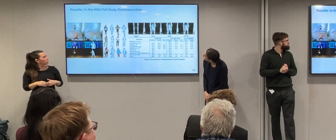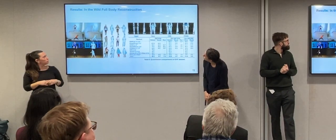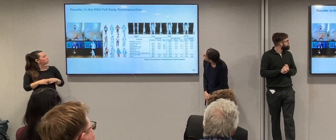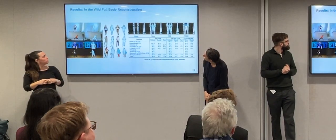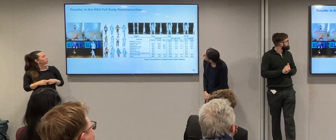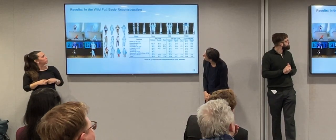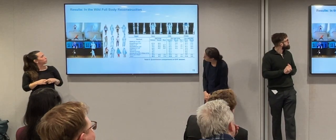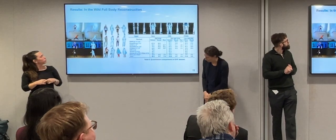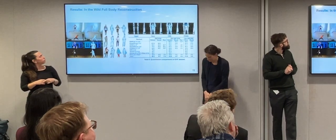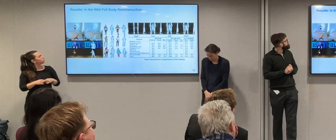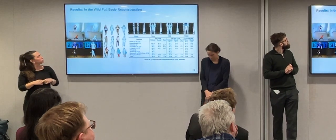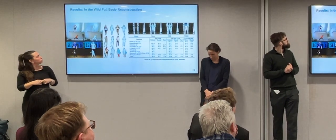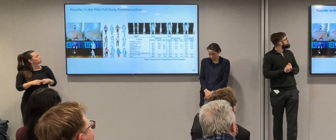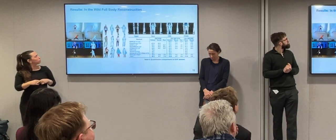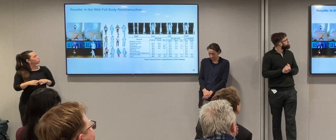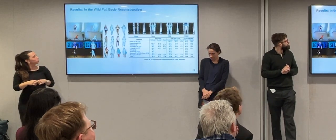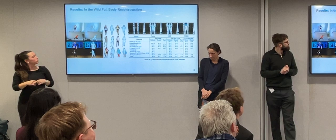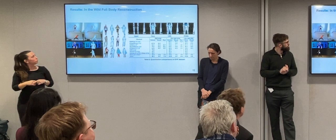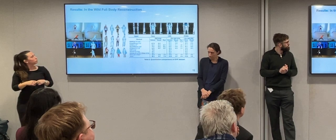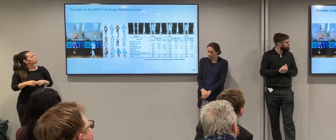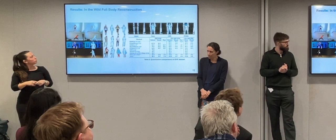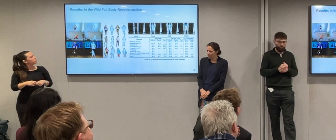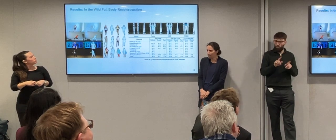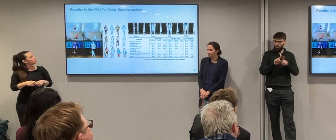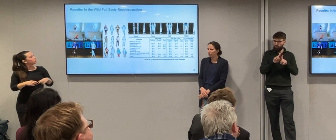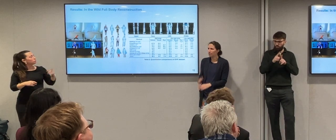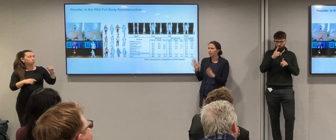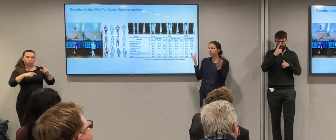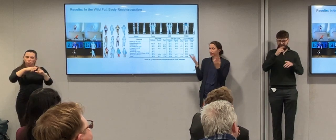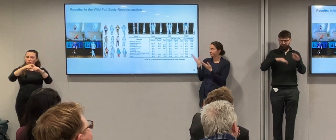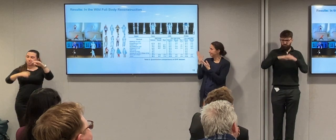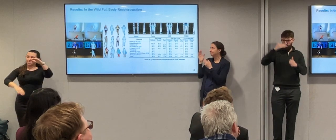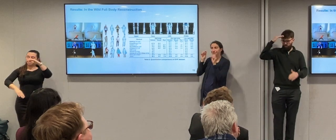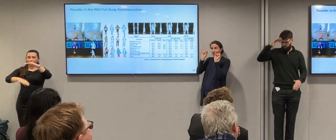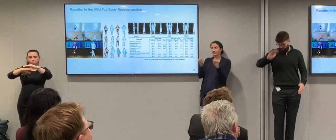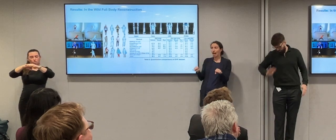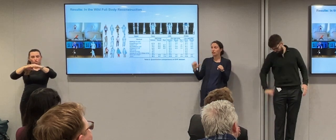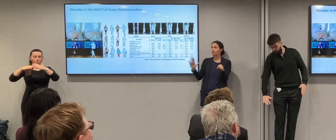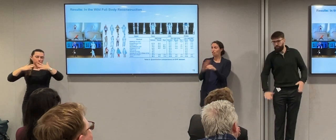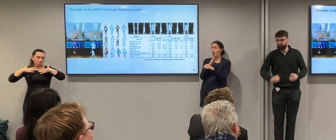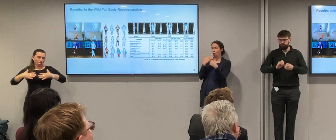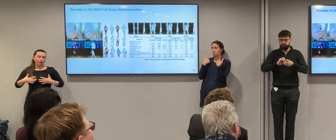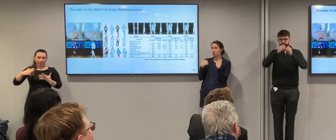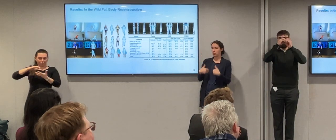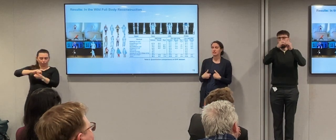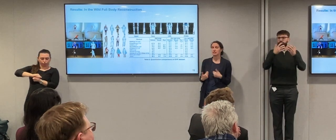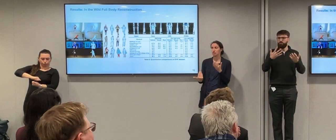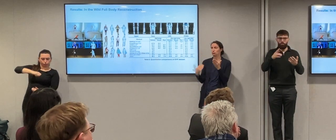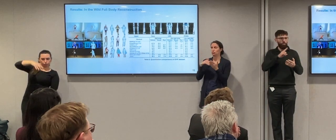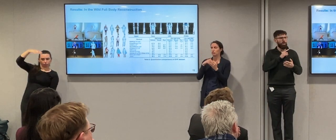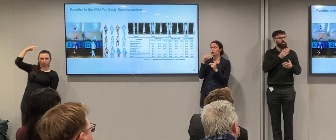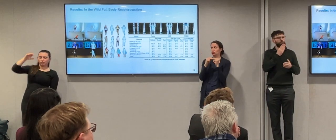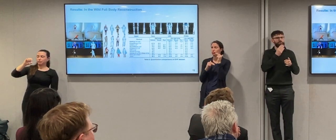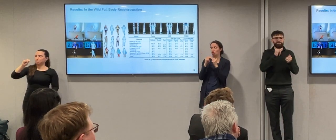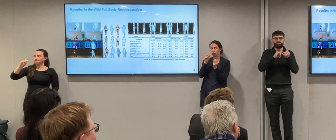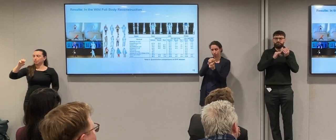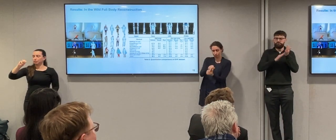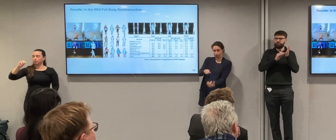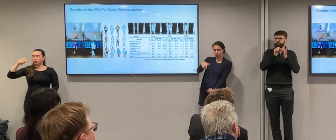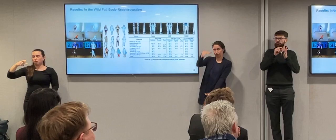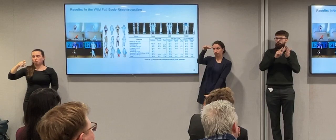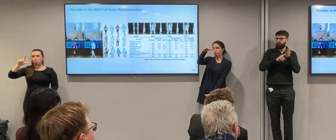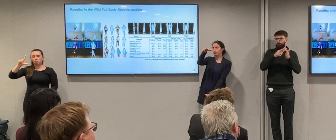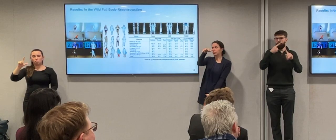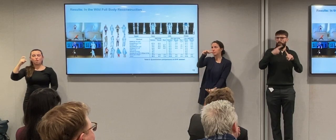Not only that, we could also do full body reconstruction, because we are using these simplex models that have this